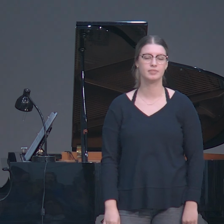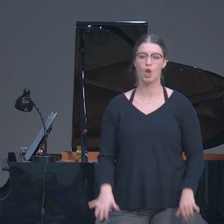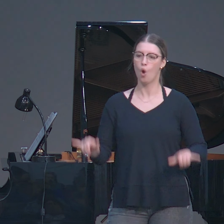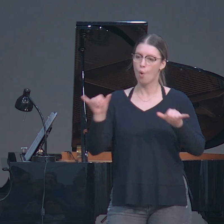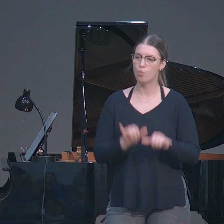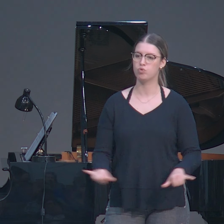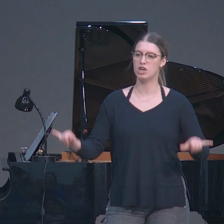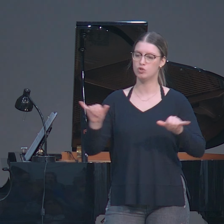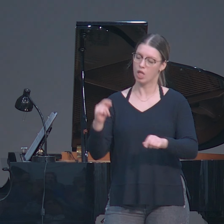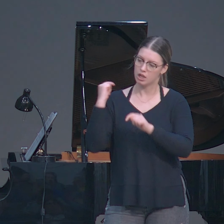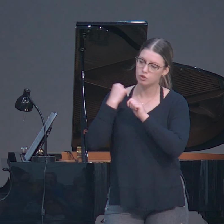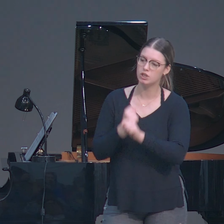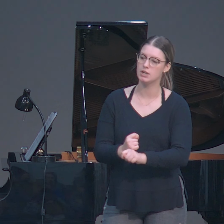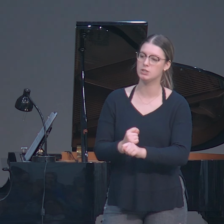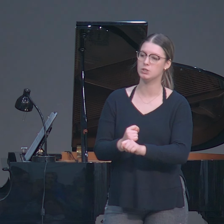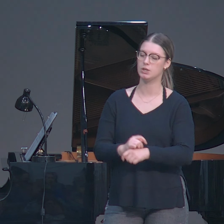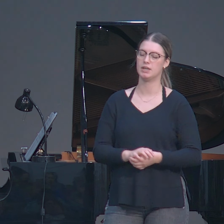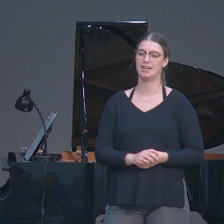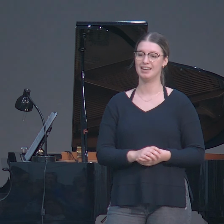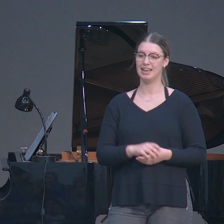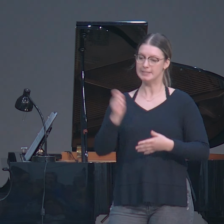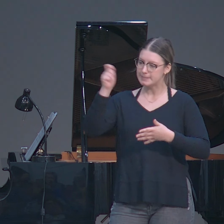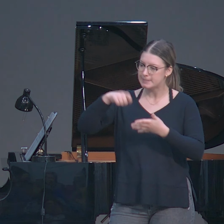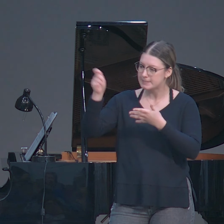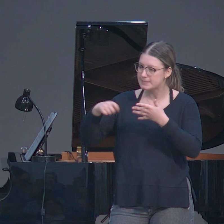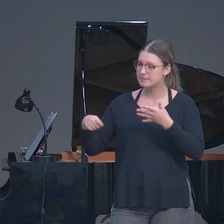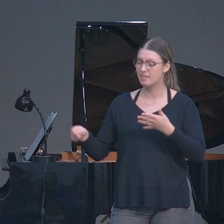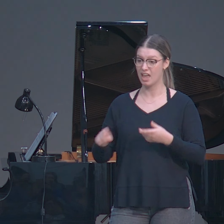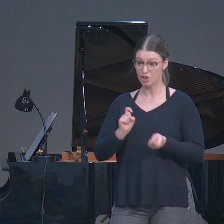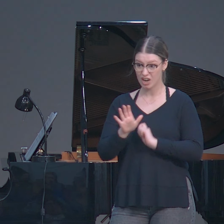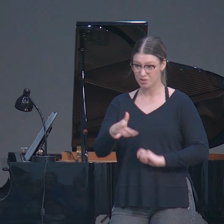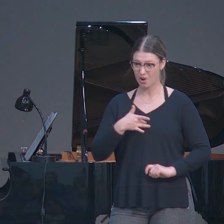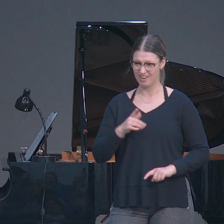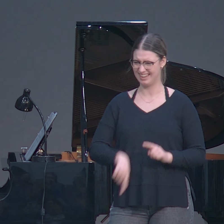Ritualistic practice can't change the heart.